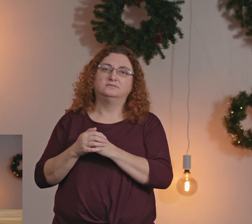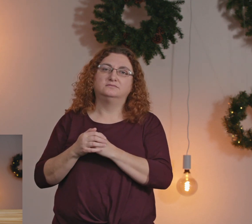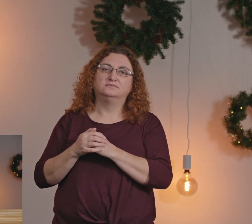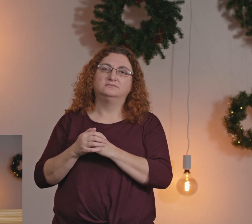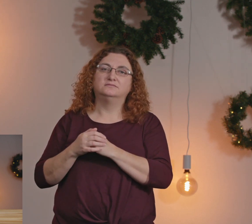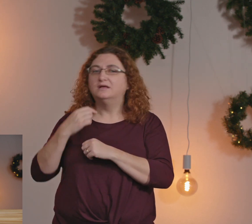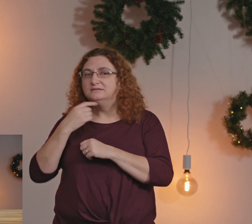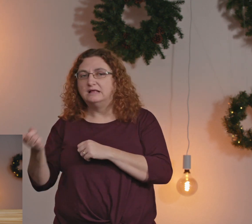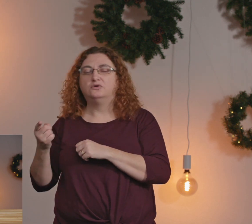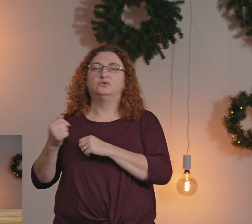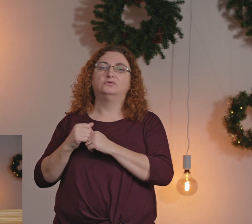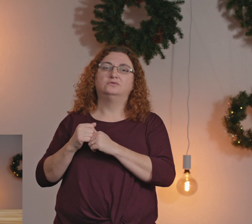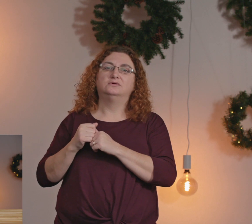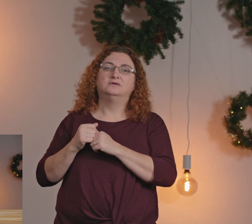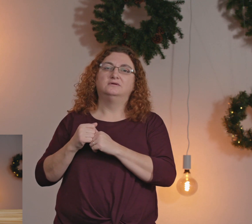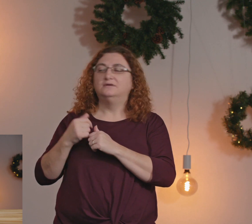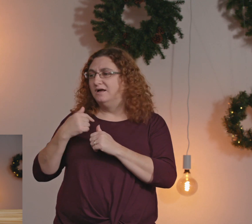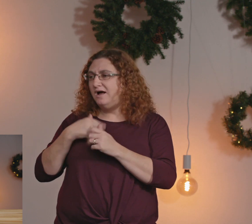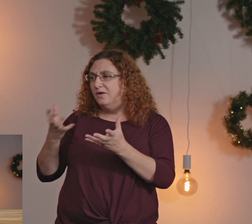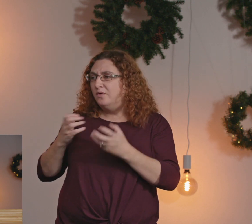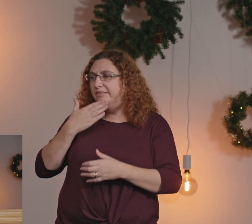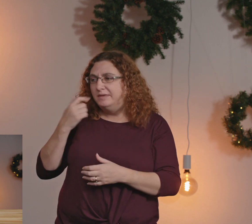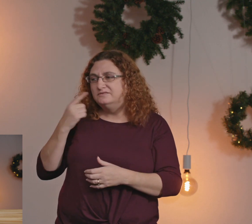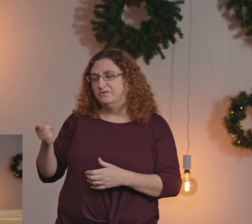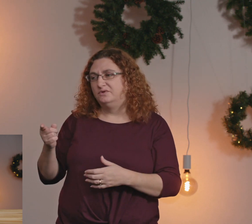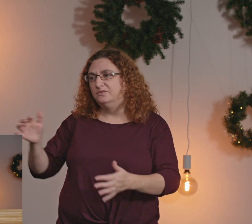and to tell her I wanted the best for her.